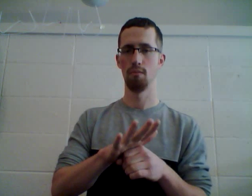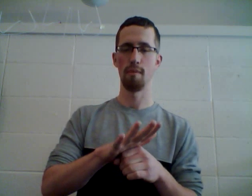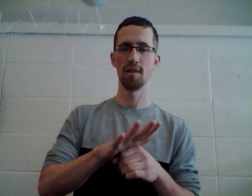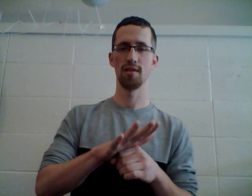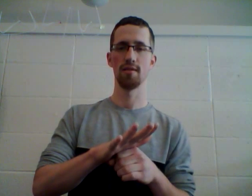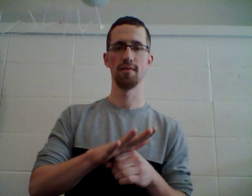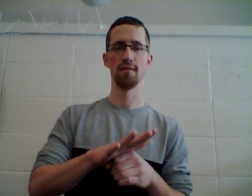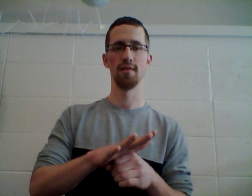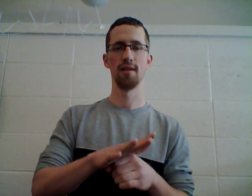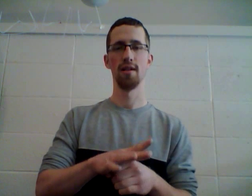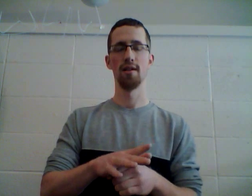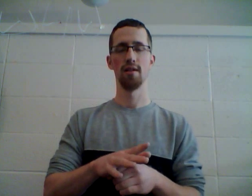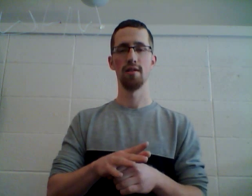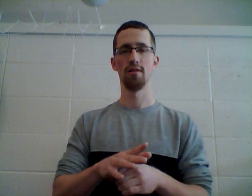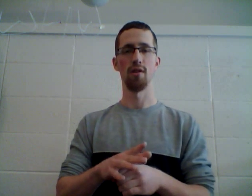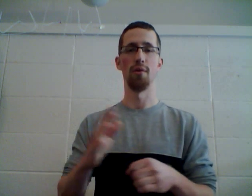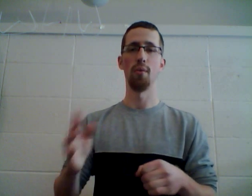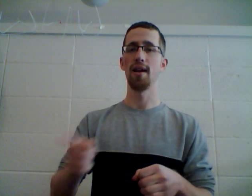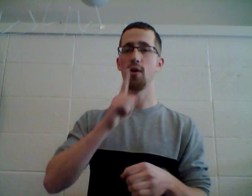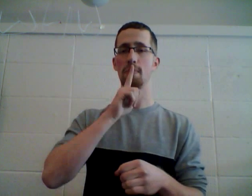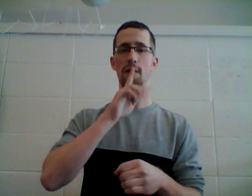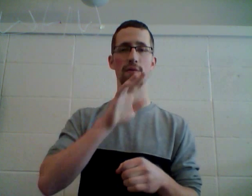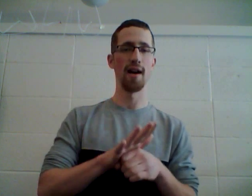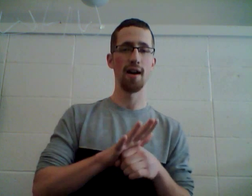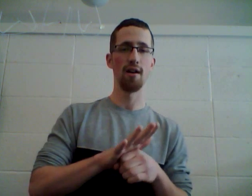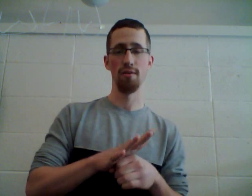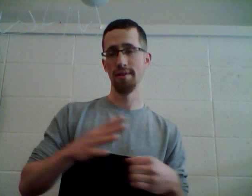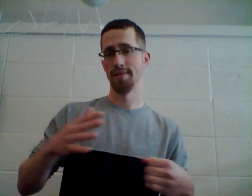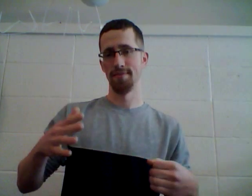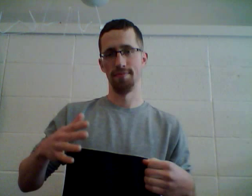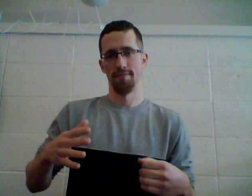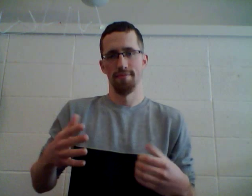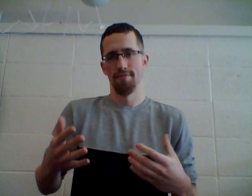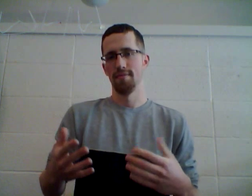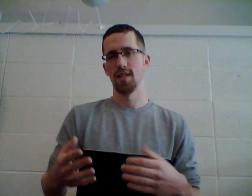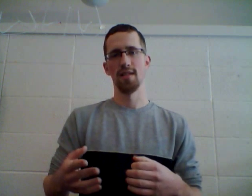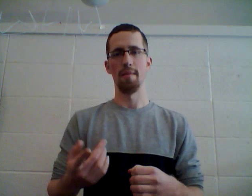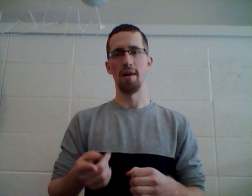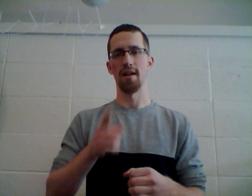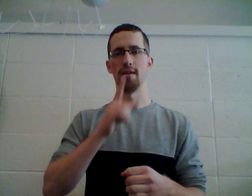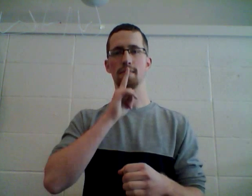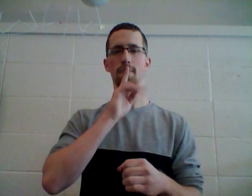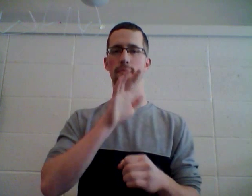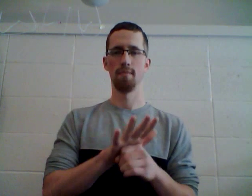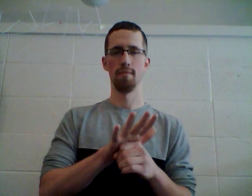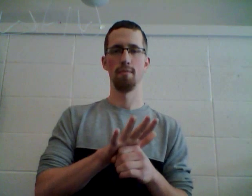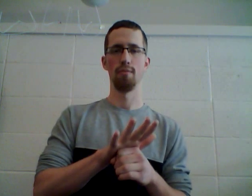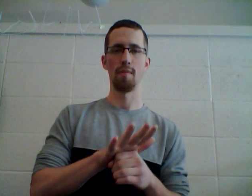Promise. So in a wedding, it would be a vow. Same idea. Promise.